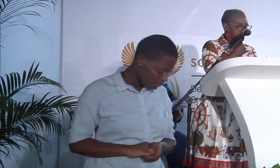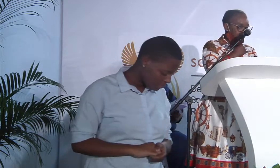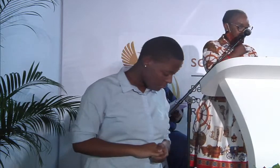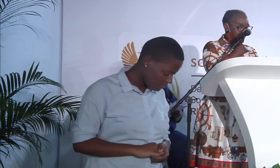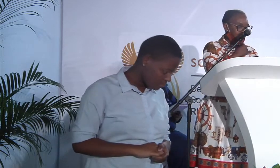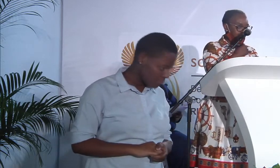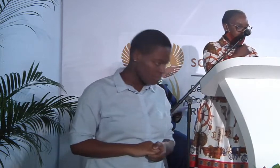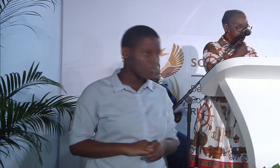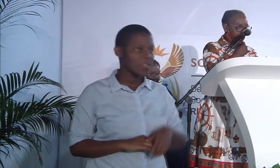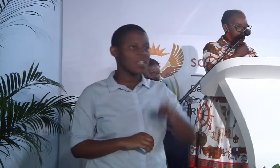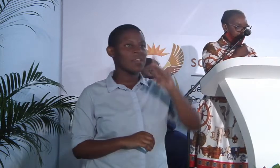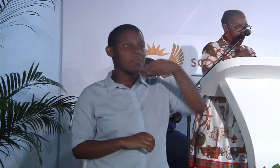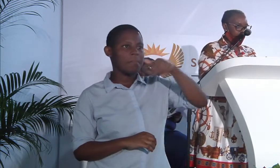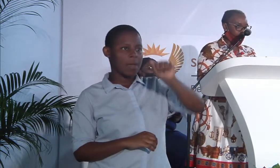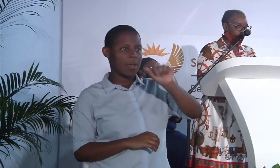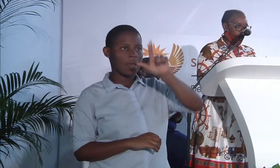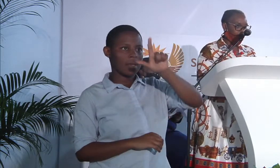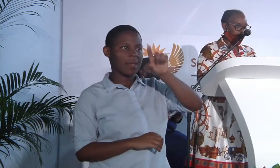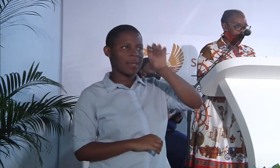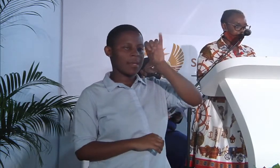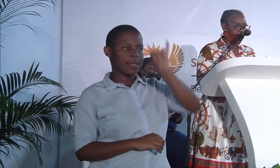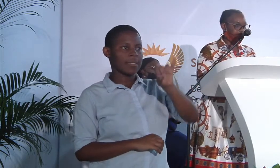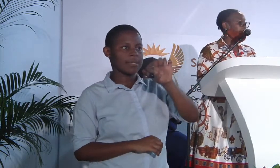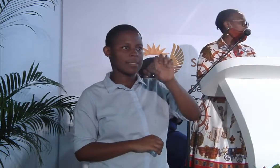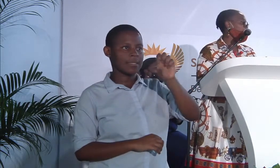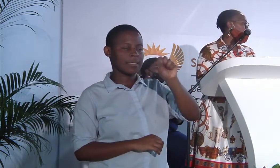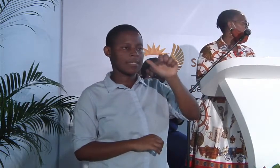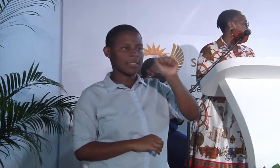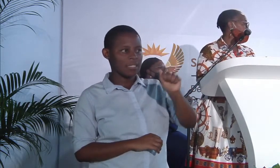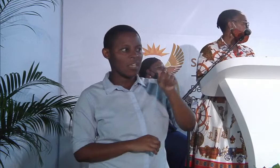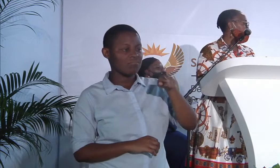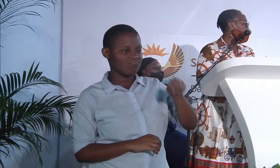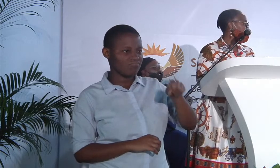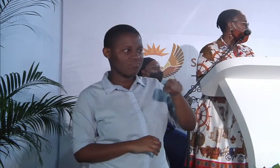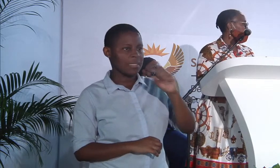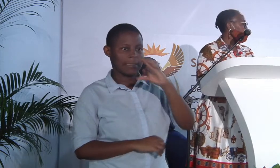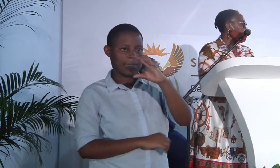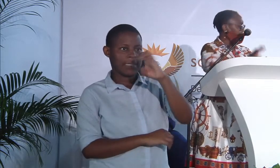Ms. Palisa Pili, CEO of Durban Chamber of Commerce.